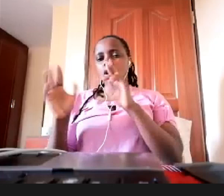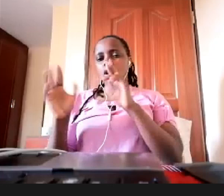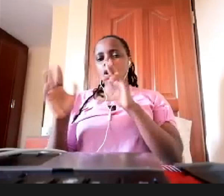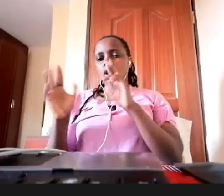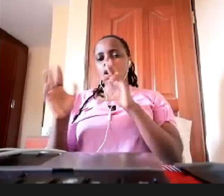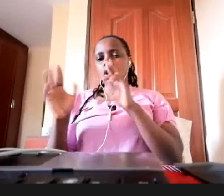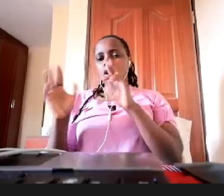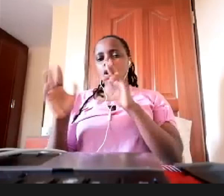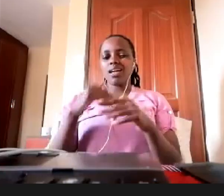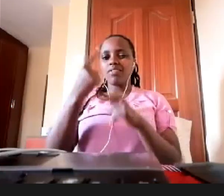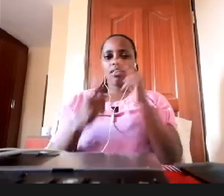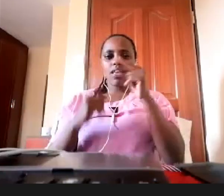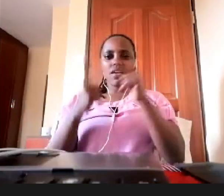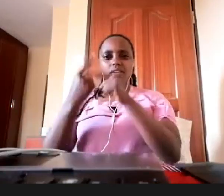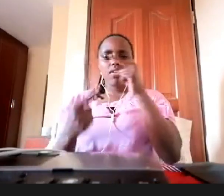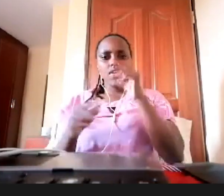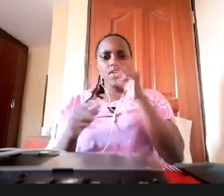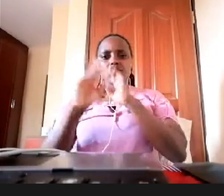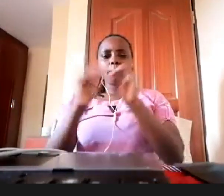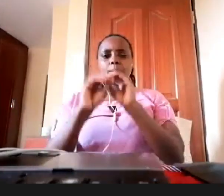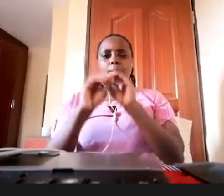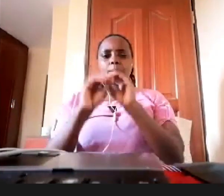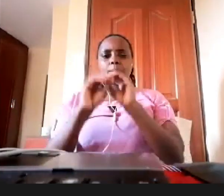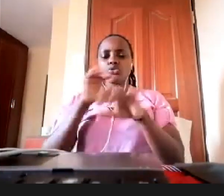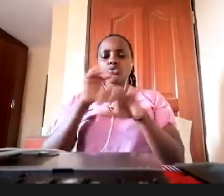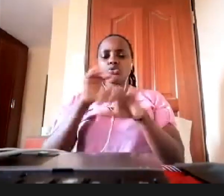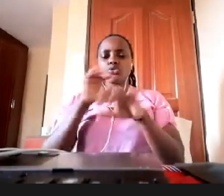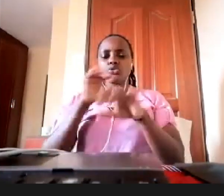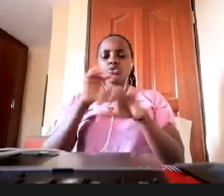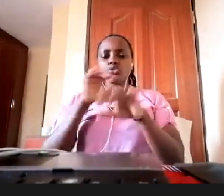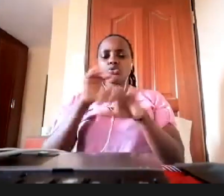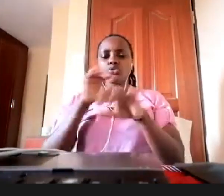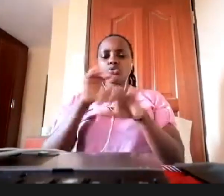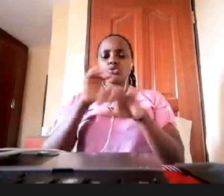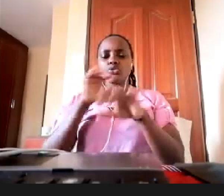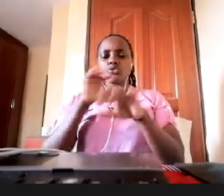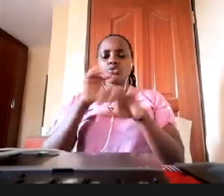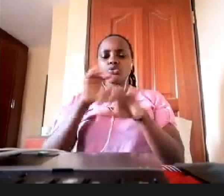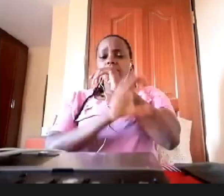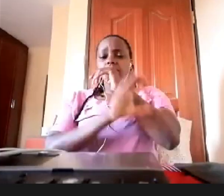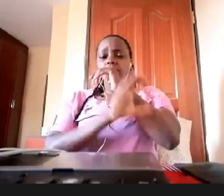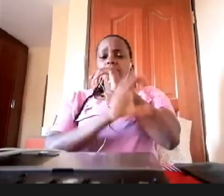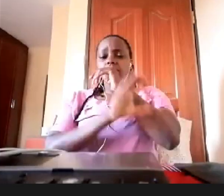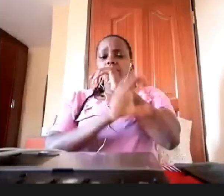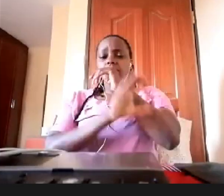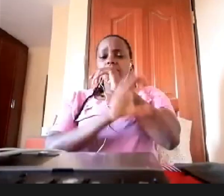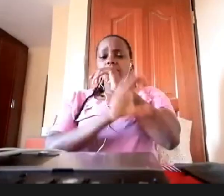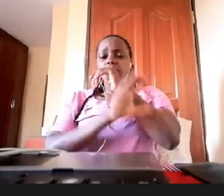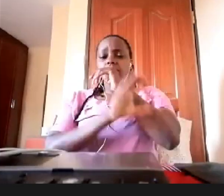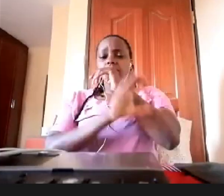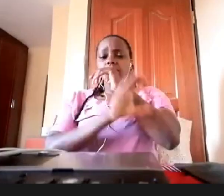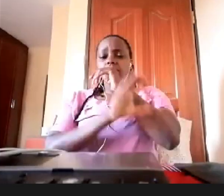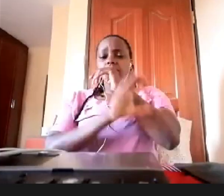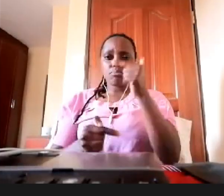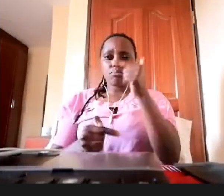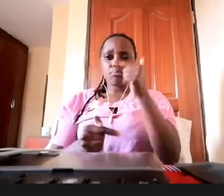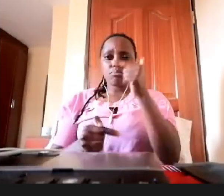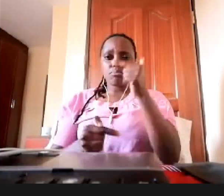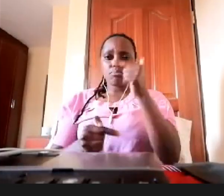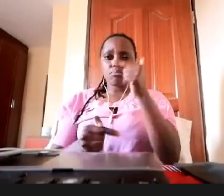but not periodic reports. And we want to get a perspective from those countries, from organizations that were involved in this